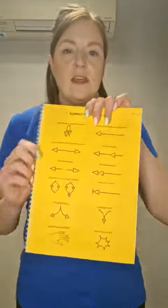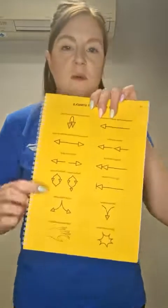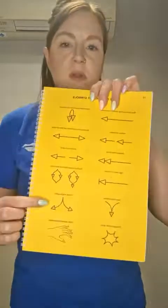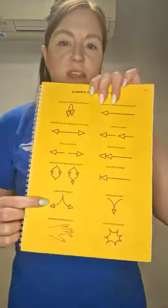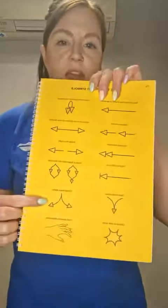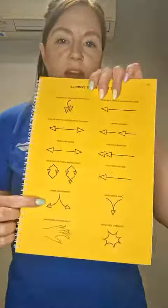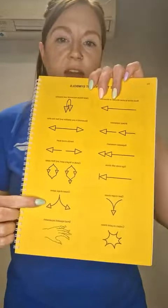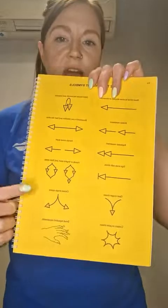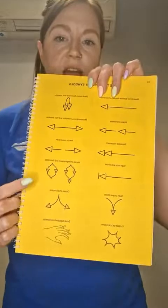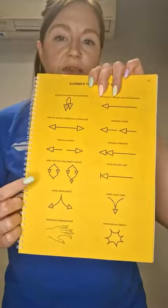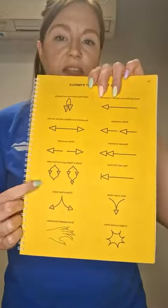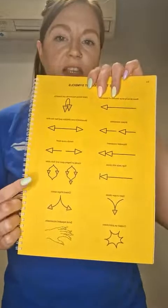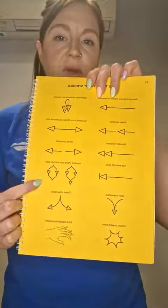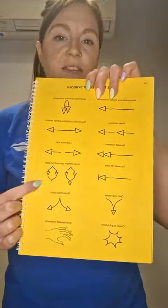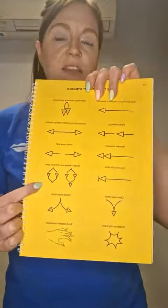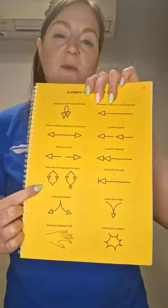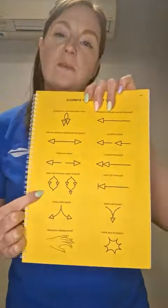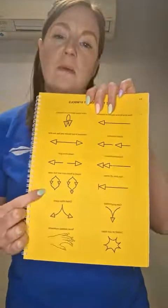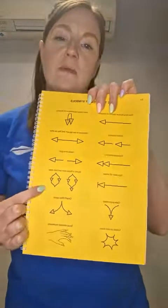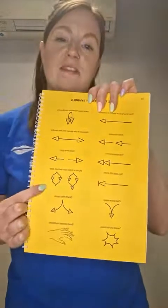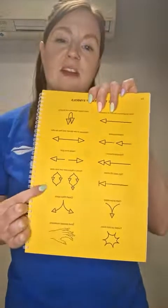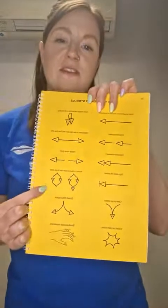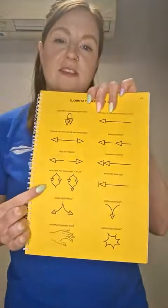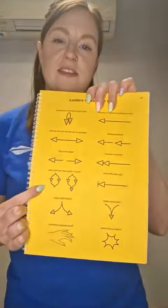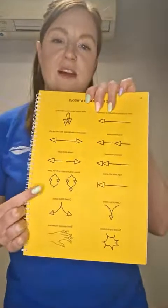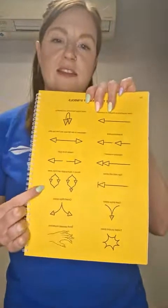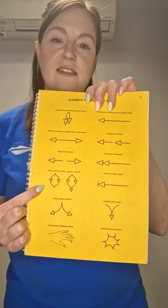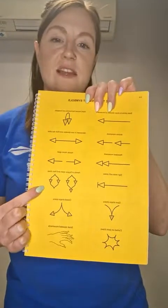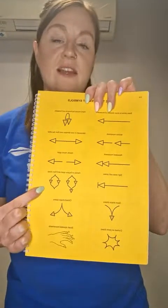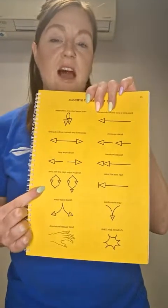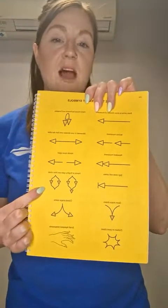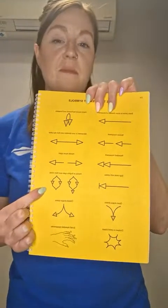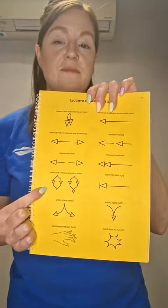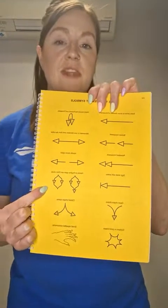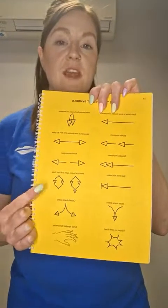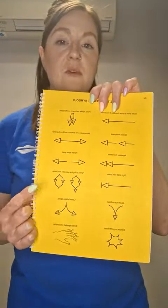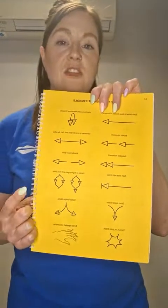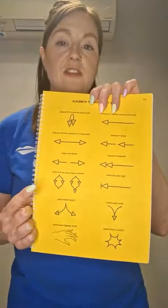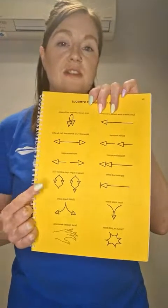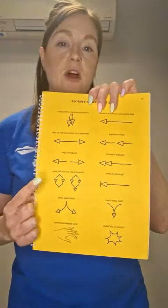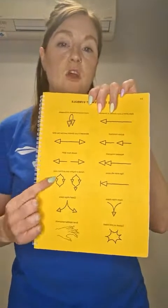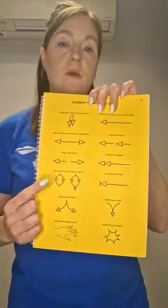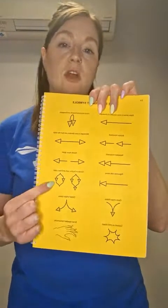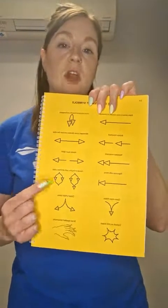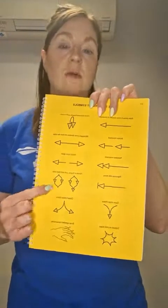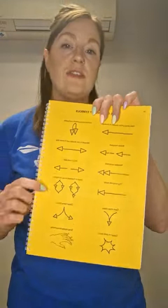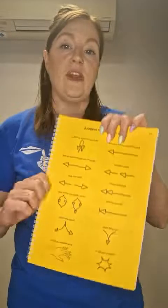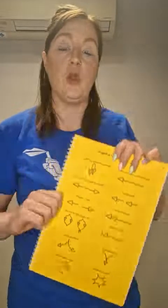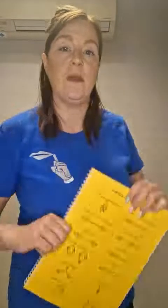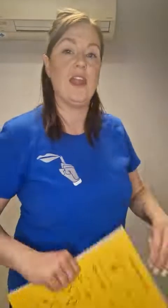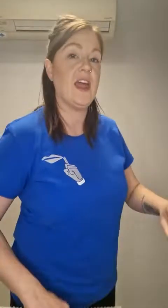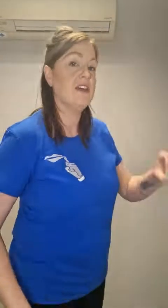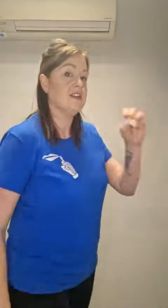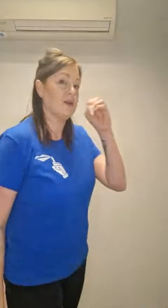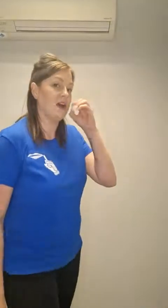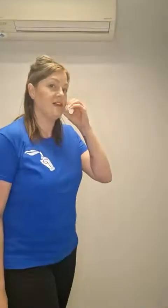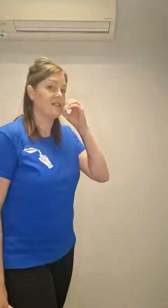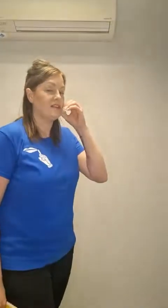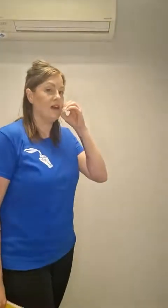We then have these ones, which are probably my favourite signs, which are signs that open and close and then open again. So like in the sign